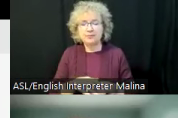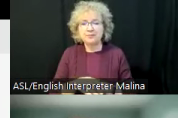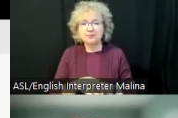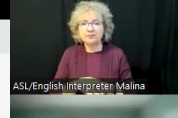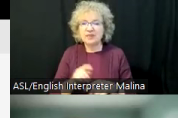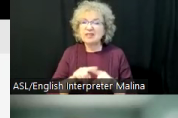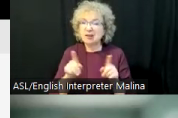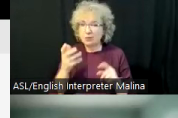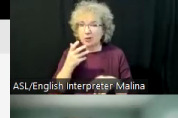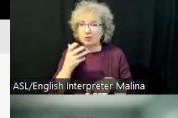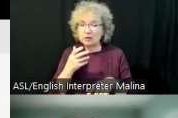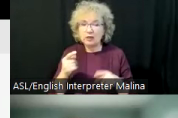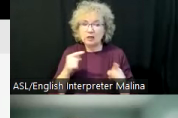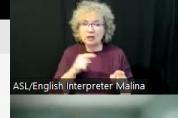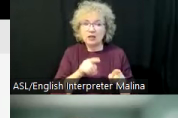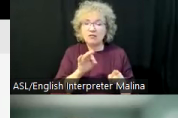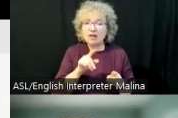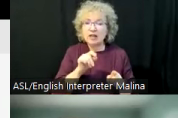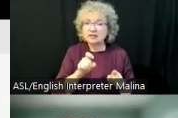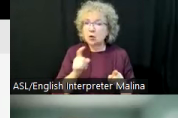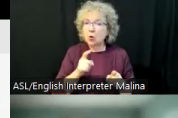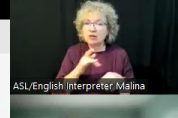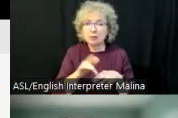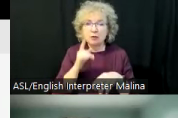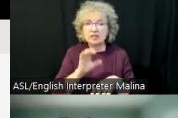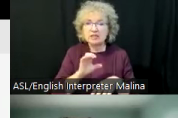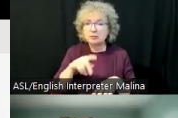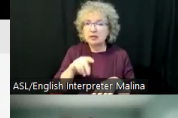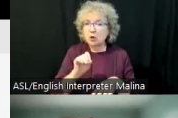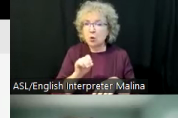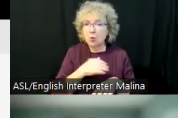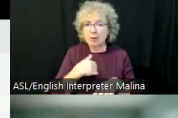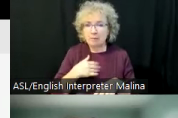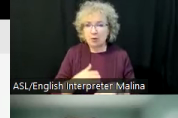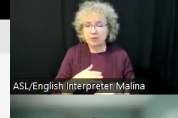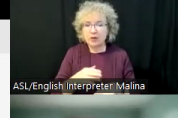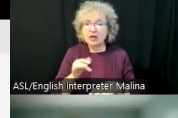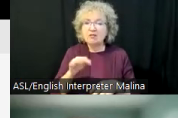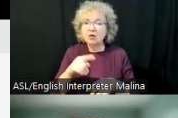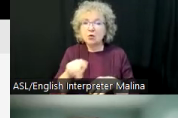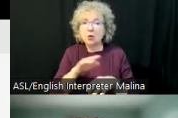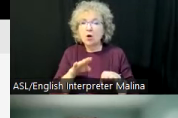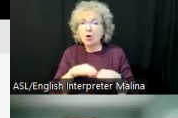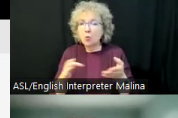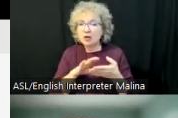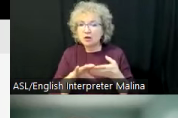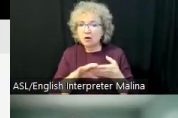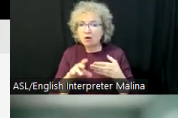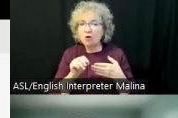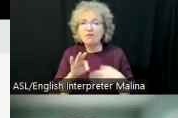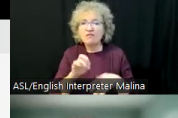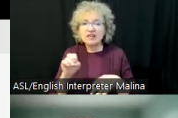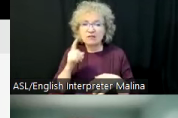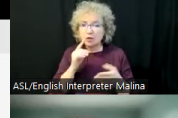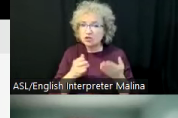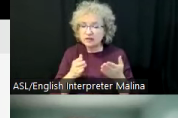Flex funds are only available to CCO members. So if you're someone who's on open card or fee for service, that's